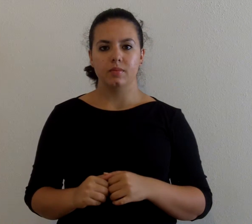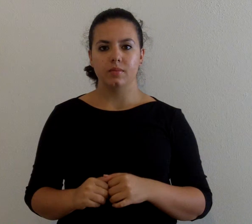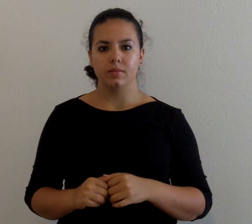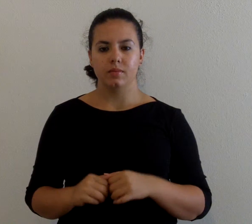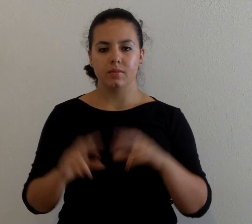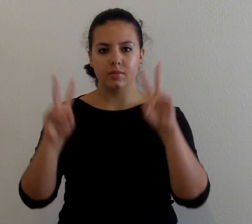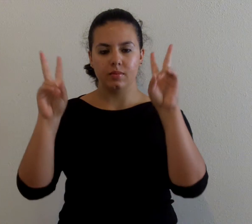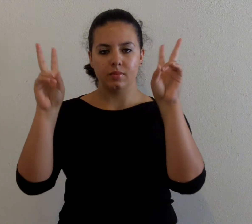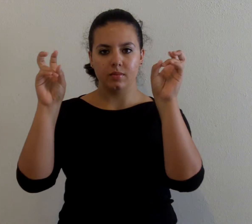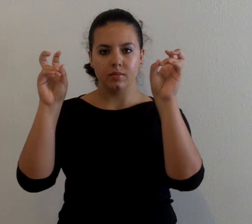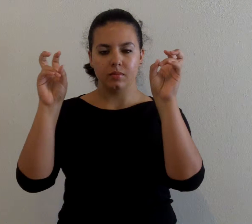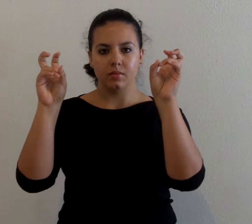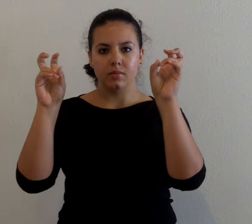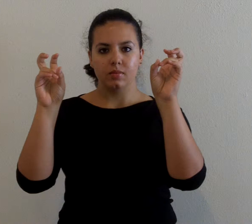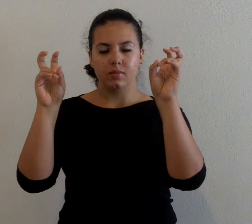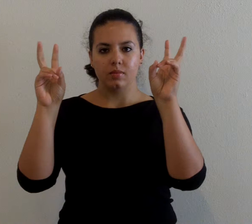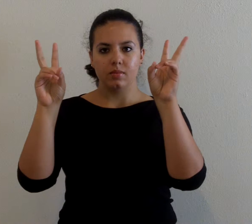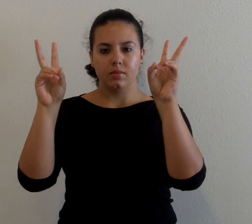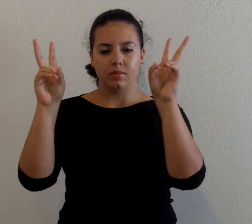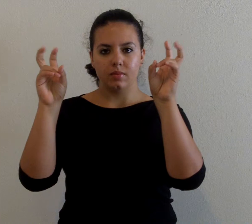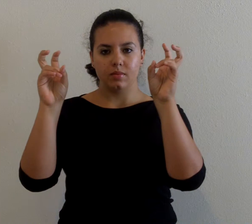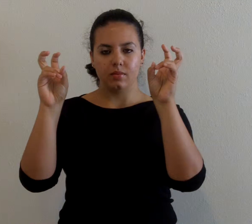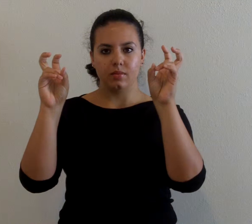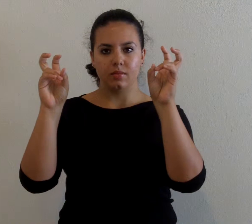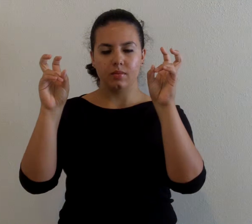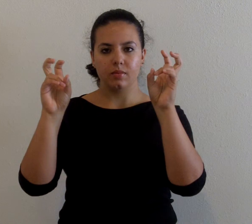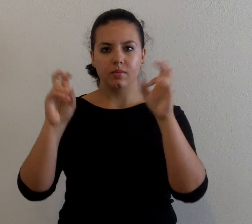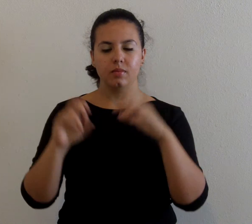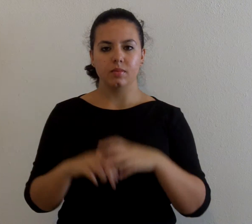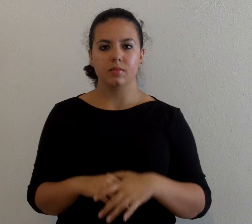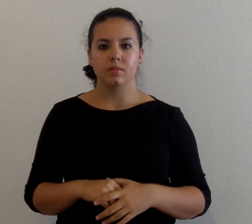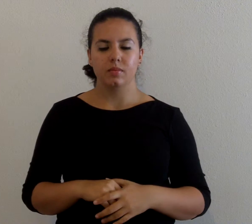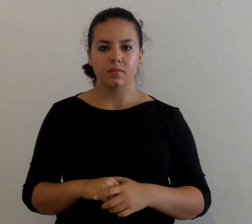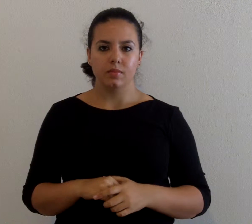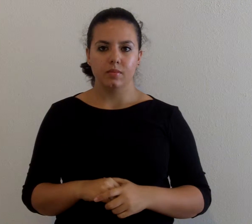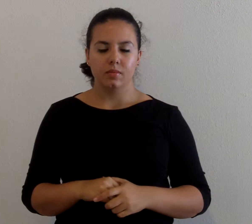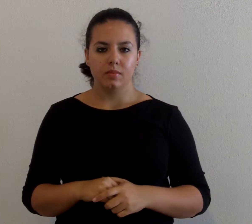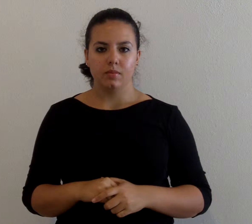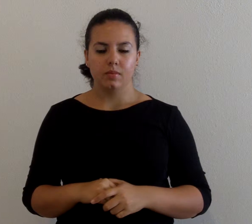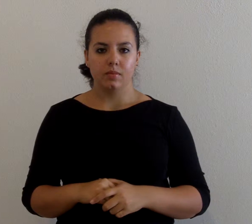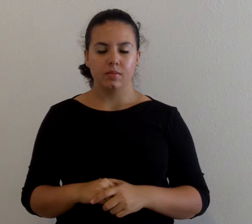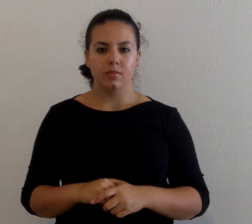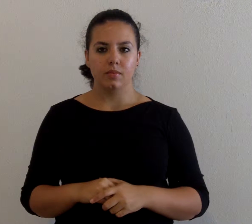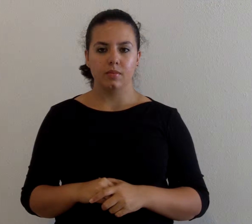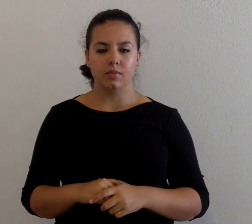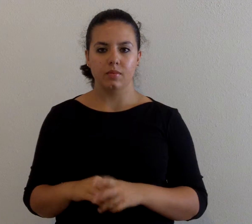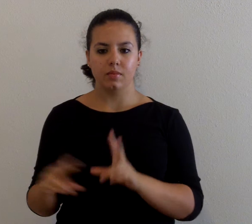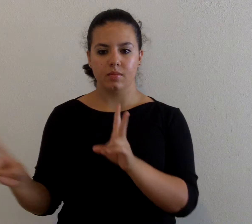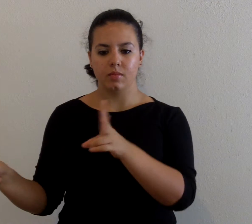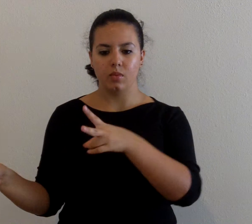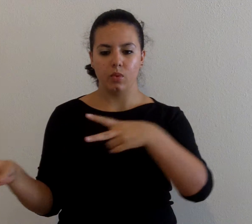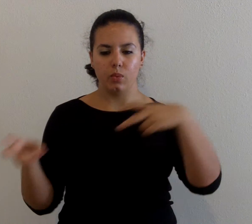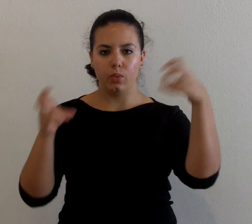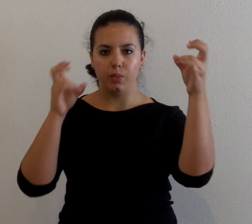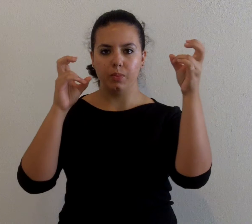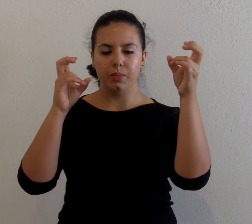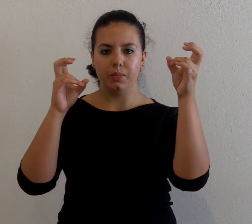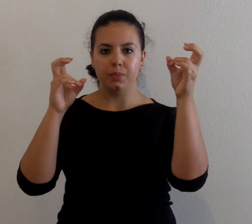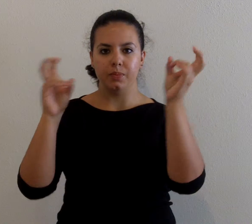is subject, your quotes around it. If you're going to say, so let me quote this, then you're bringing it in,